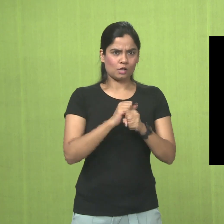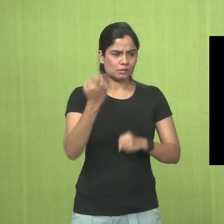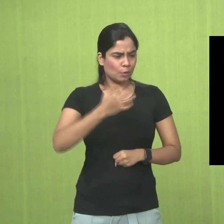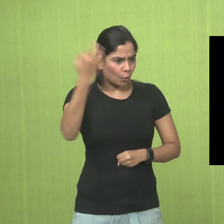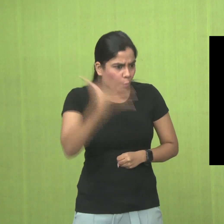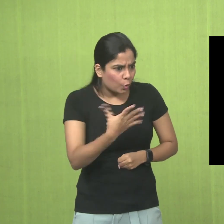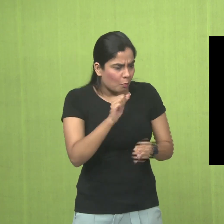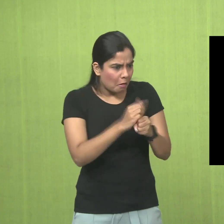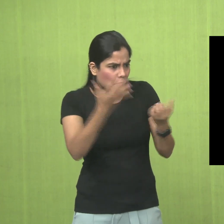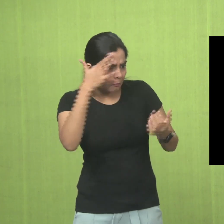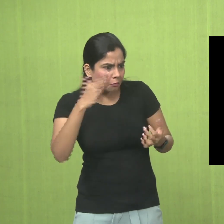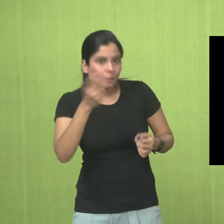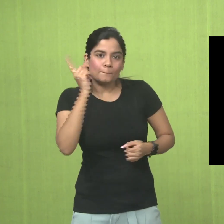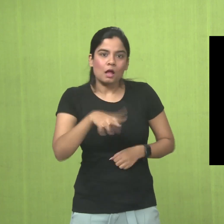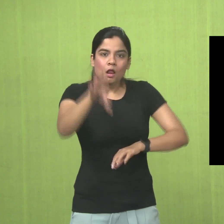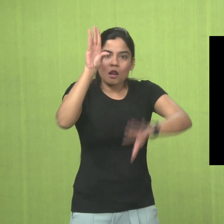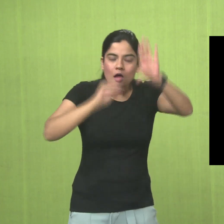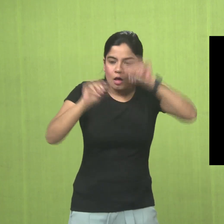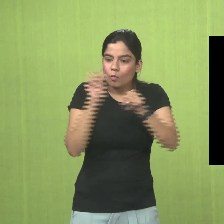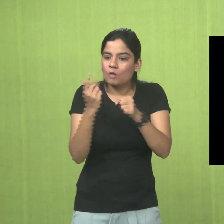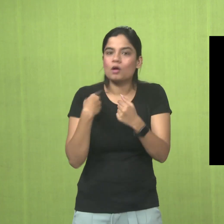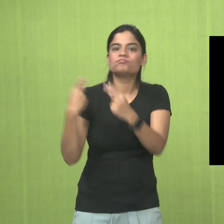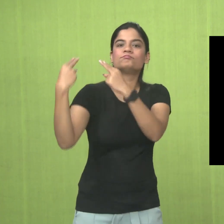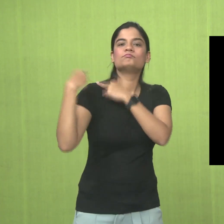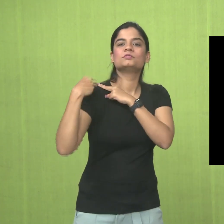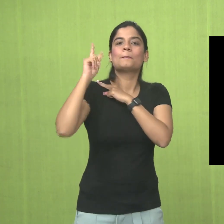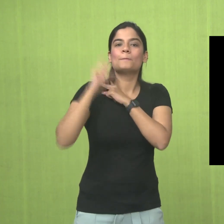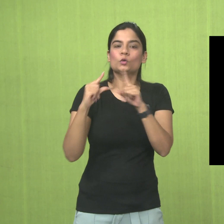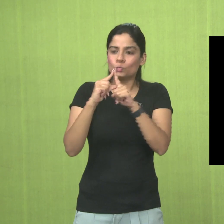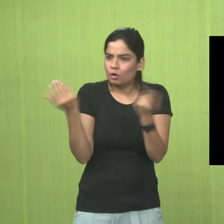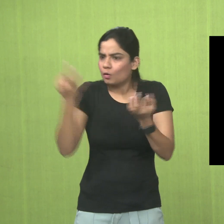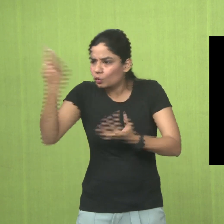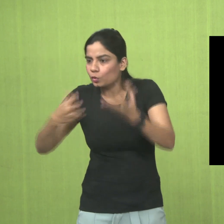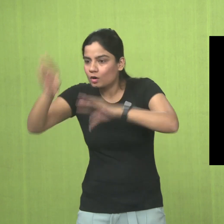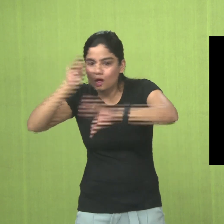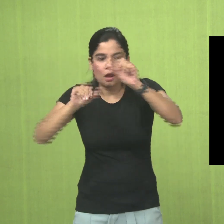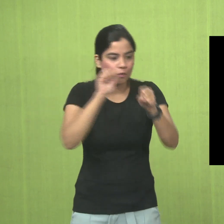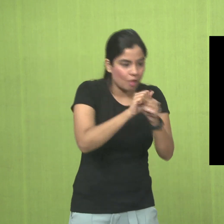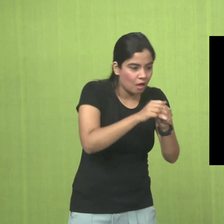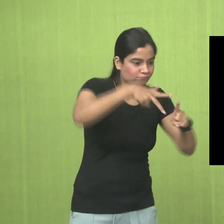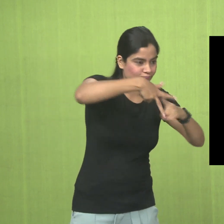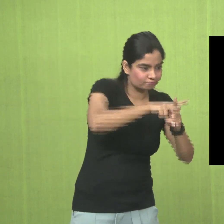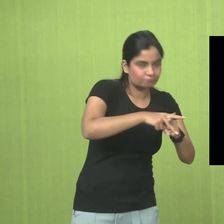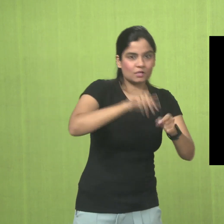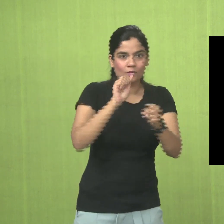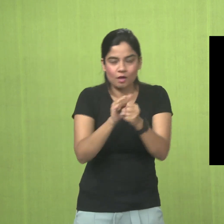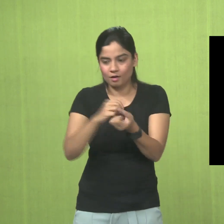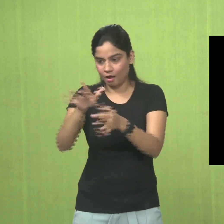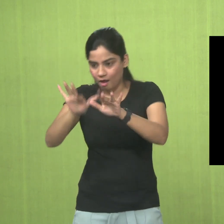Willingness to learn and take up new responsibilities. We should always have the willingness to learn new skills at